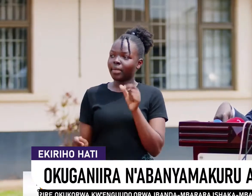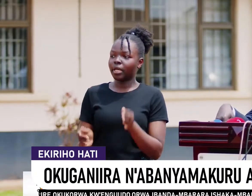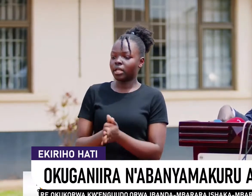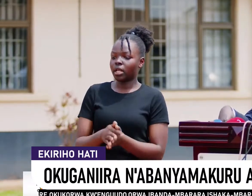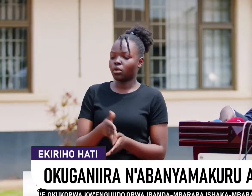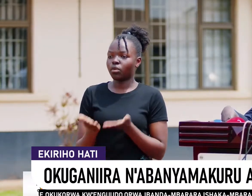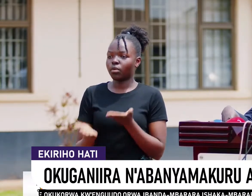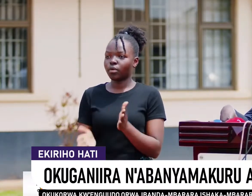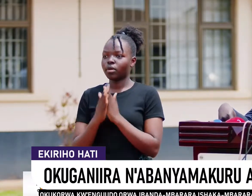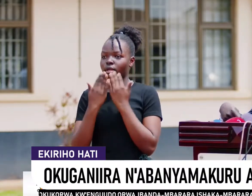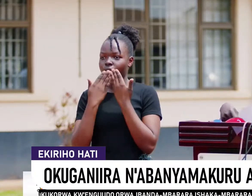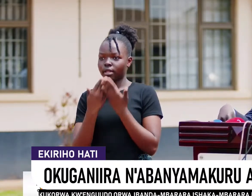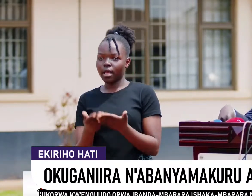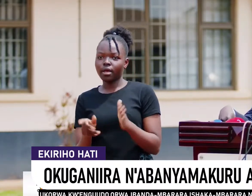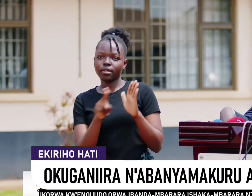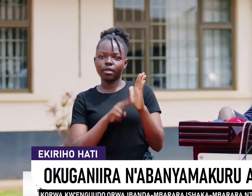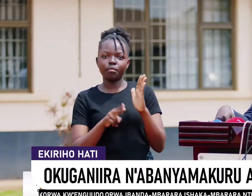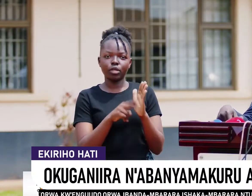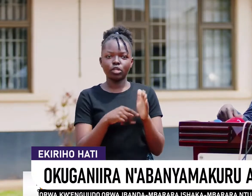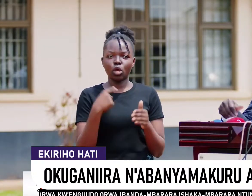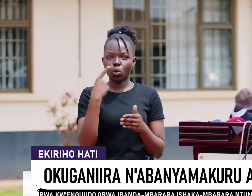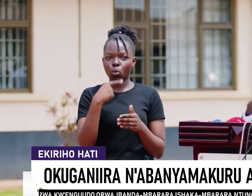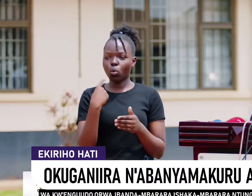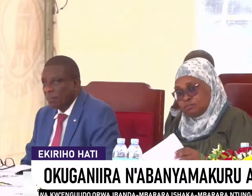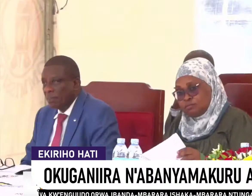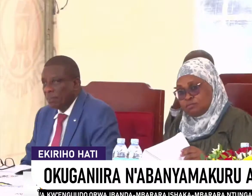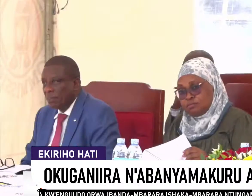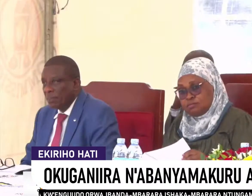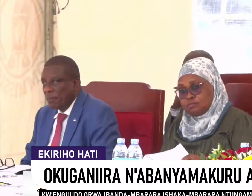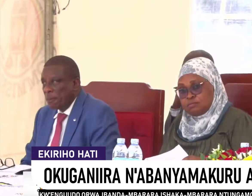mwenna bazze olwaleero.